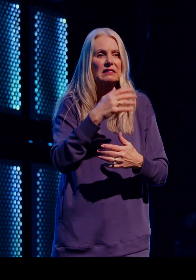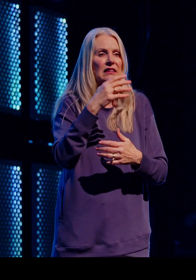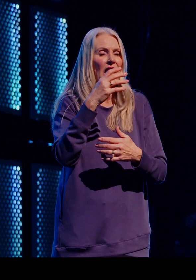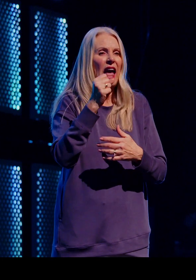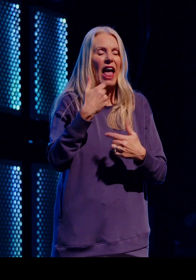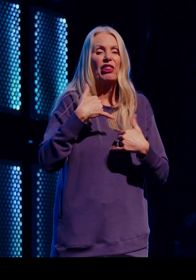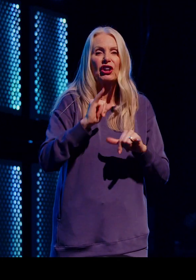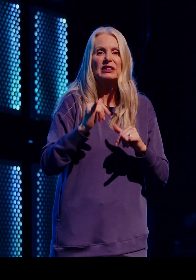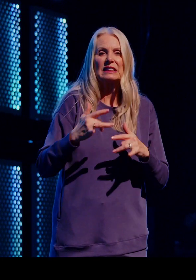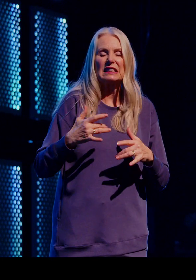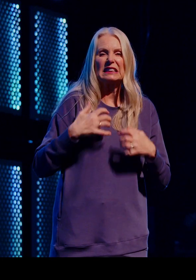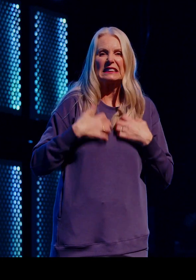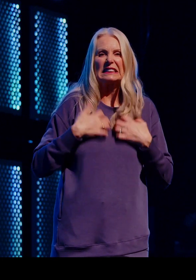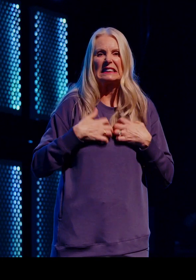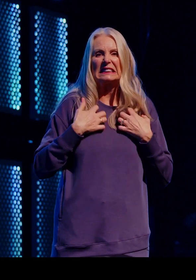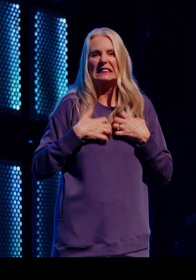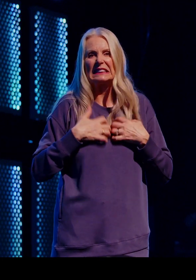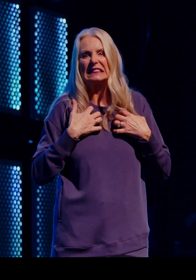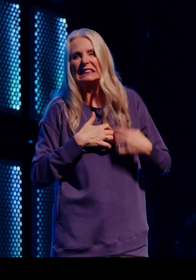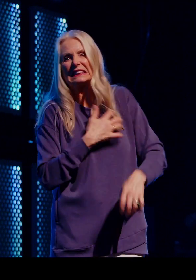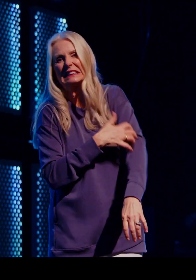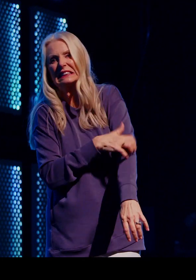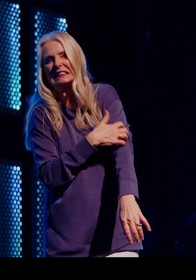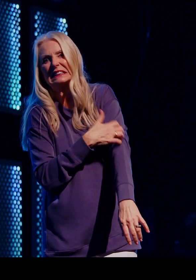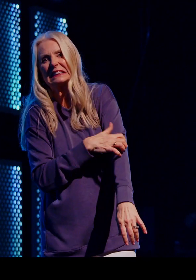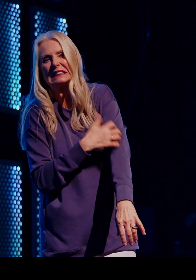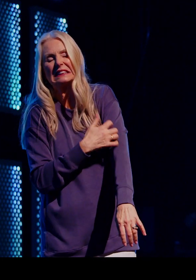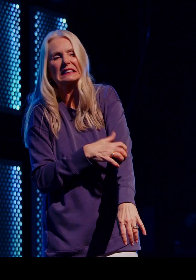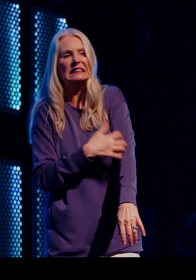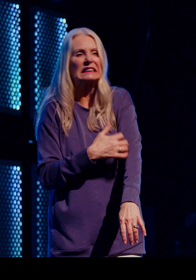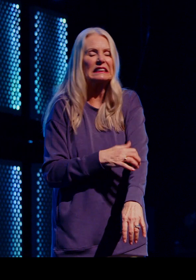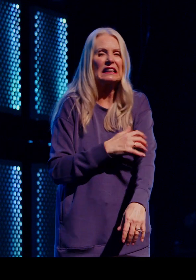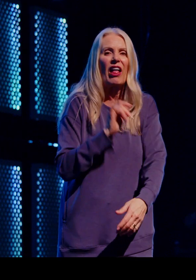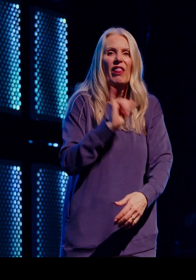to this day. Their souvenir from Belize.